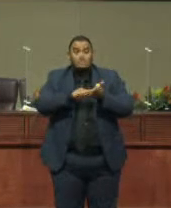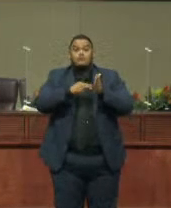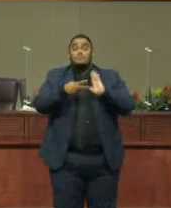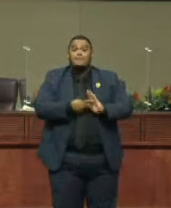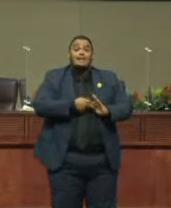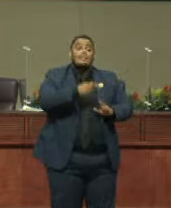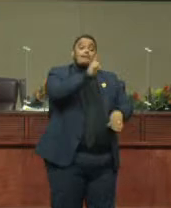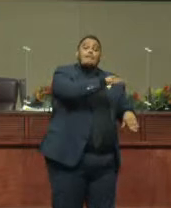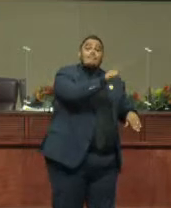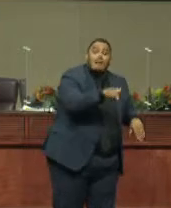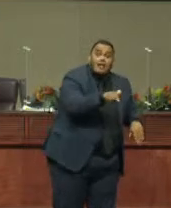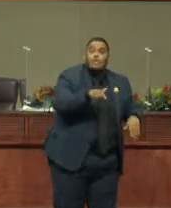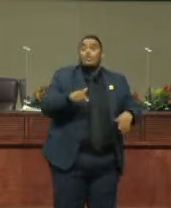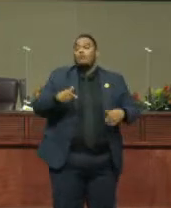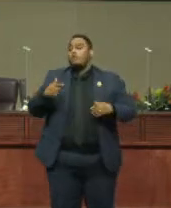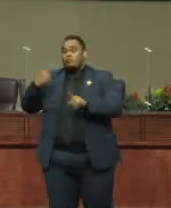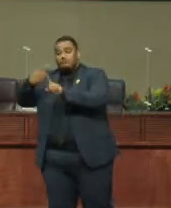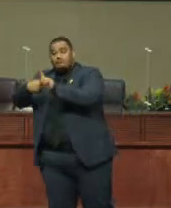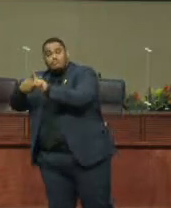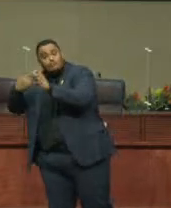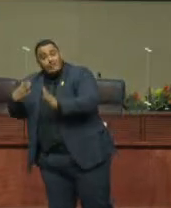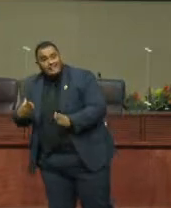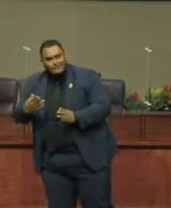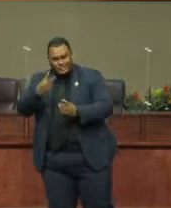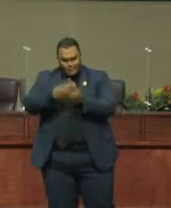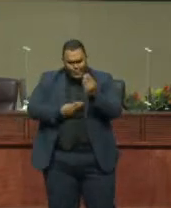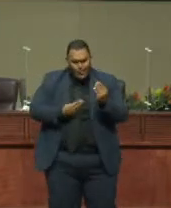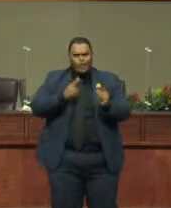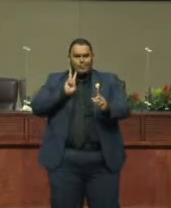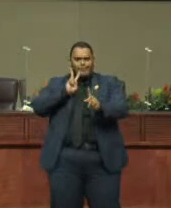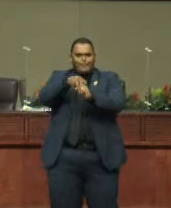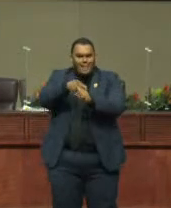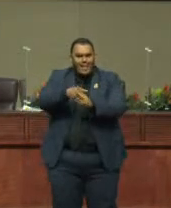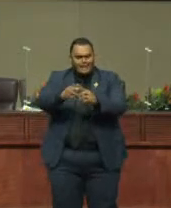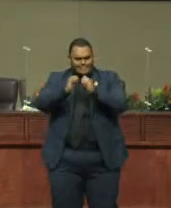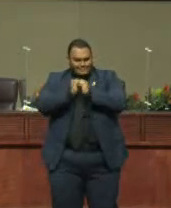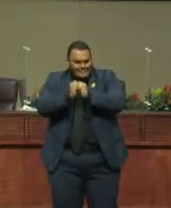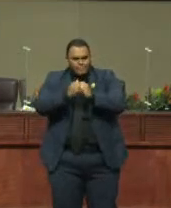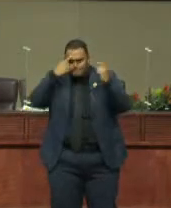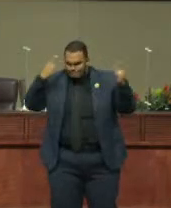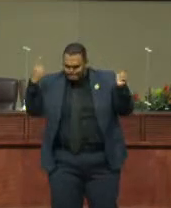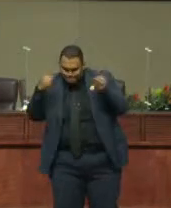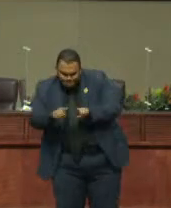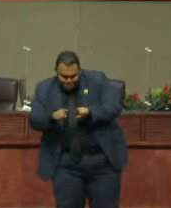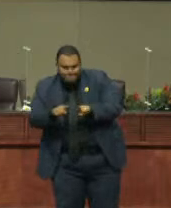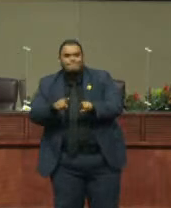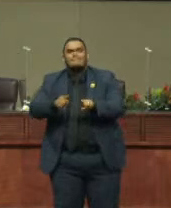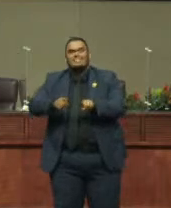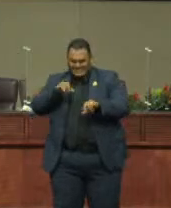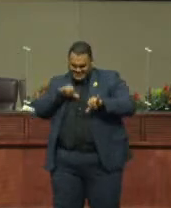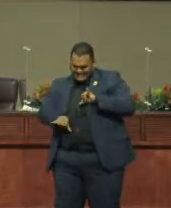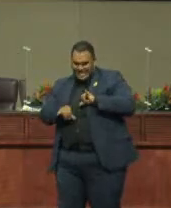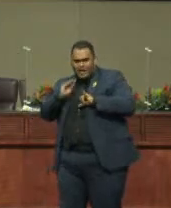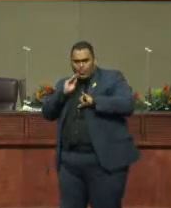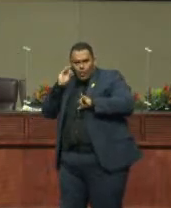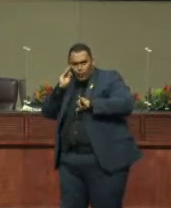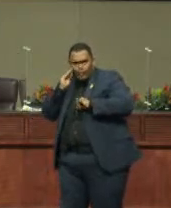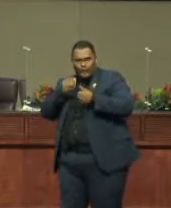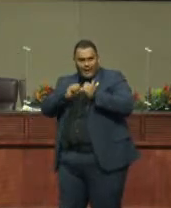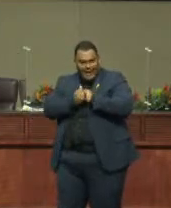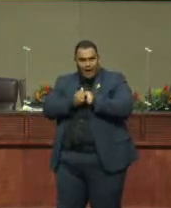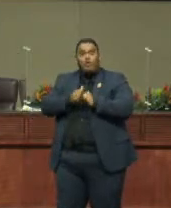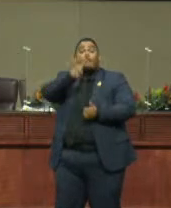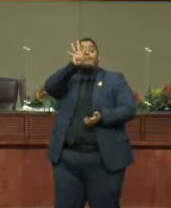agree to make application together to keep a family in their home. They can get up to $4,000 per